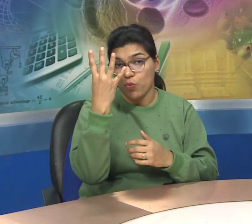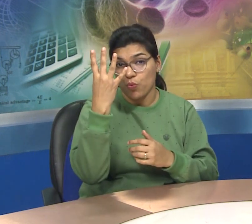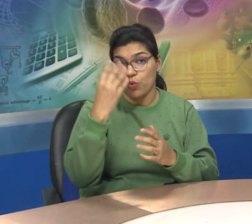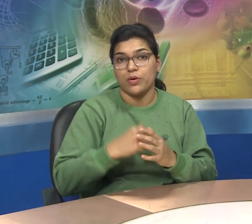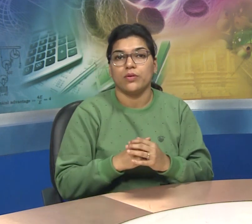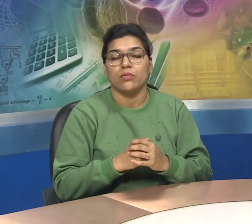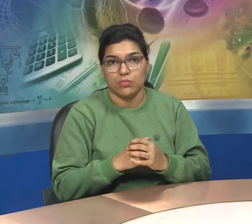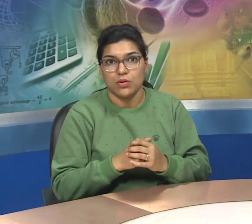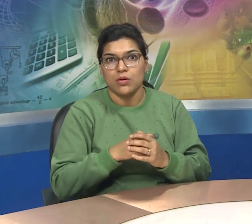Point 4,